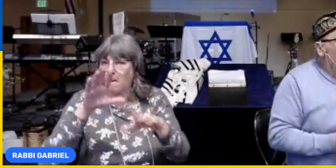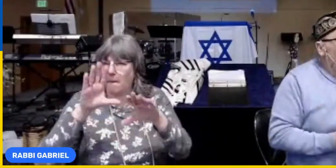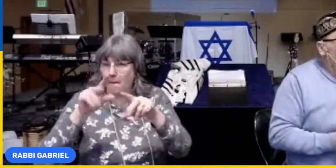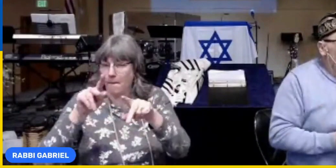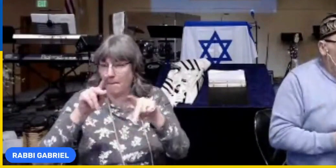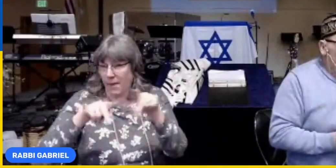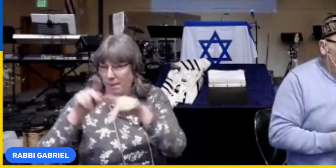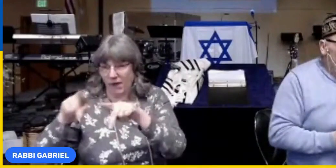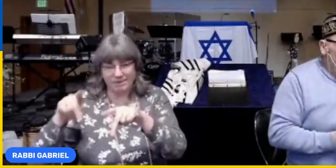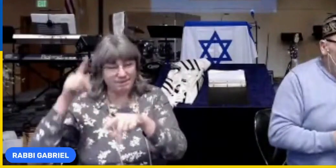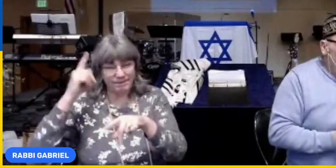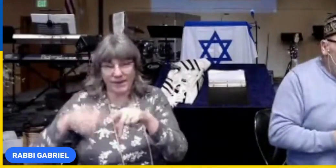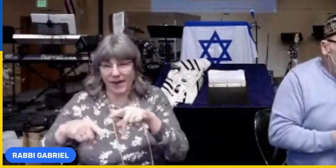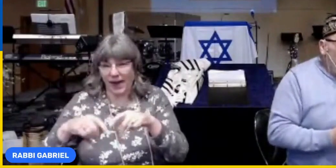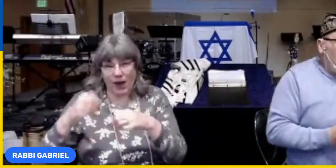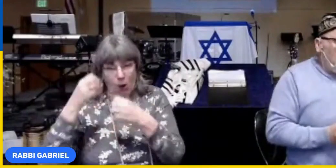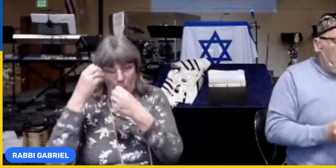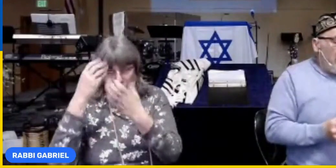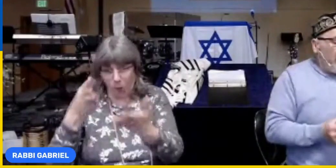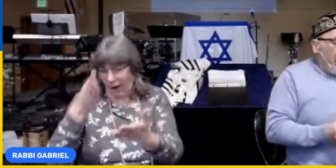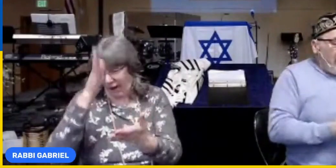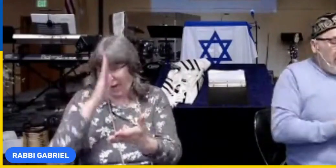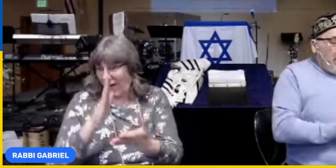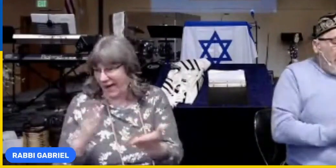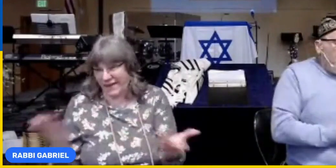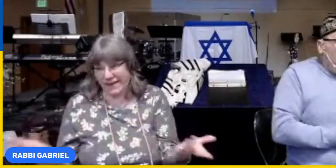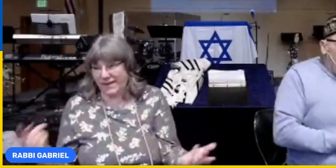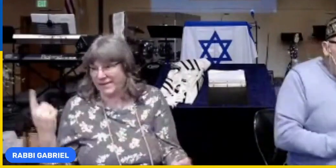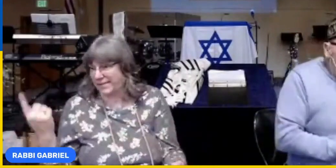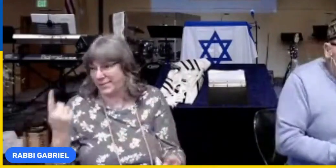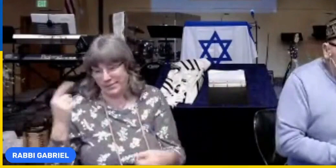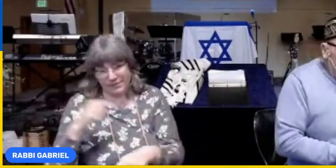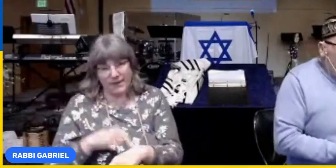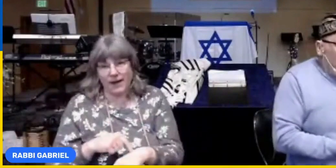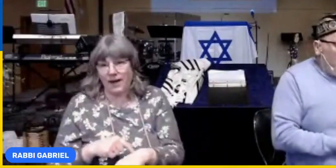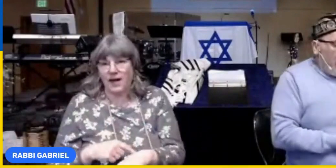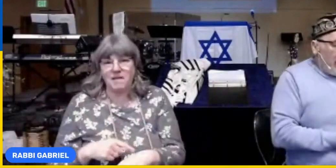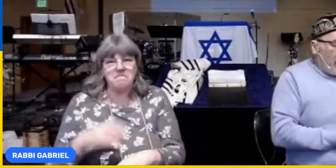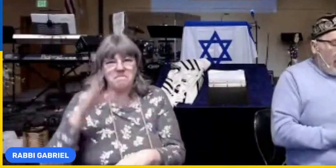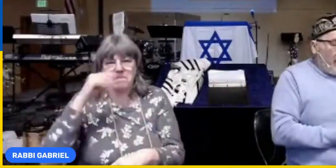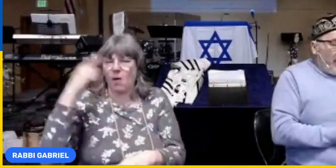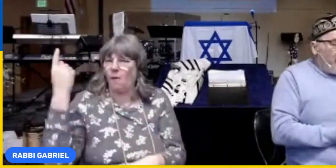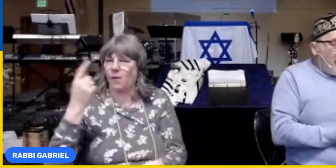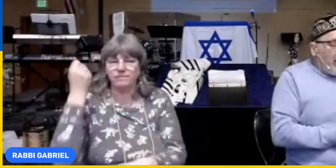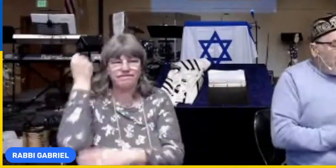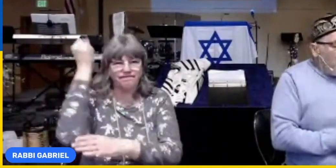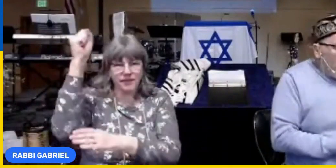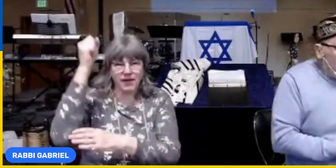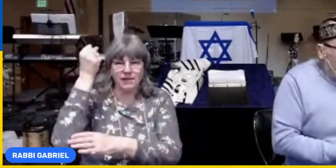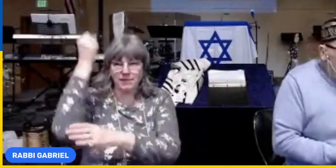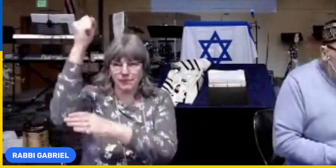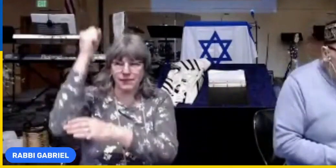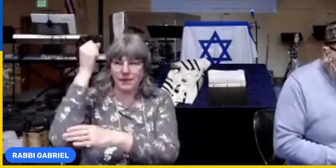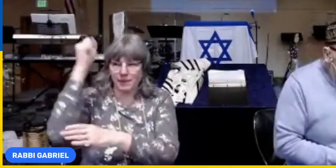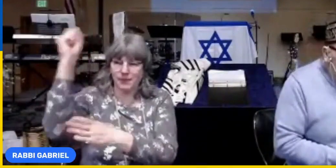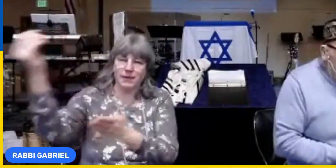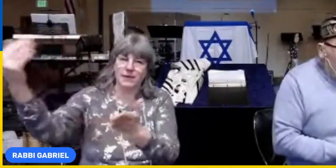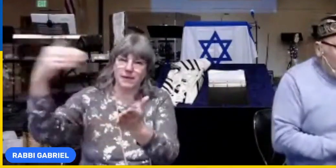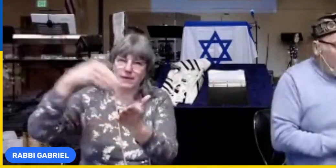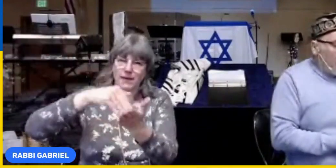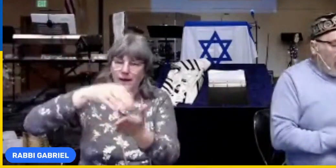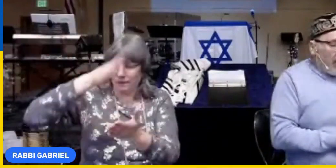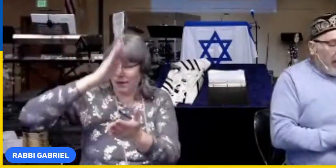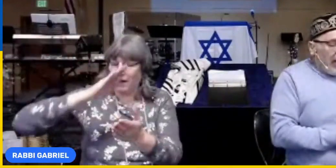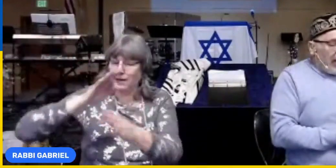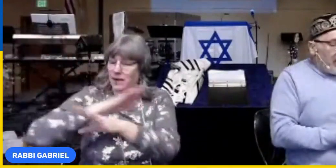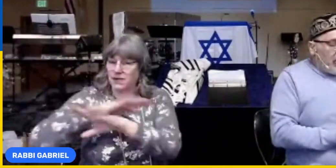will. It is a story of man's reluctance to obey Hashem, of man's reluctance to submit